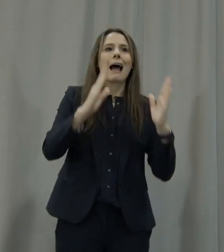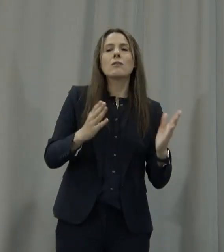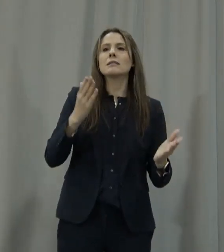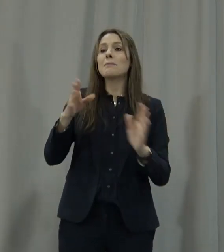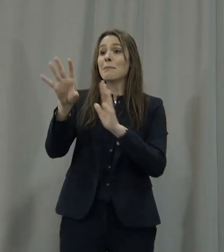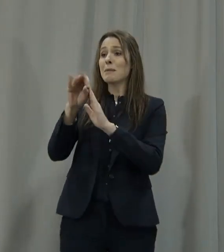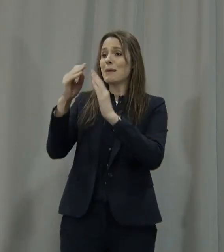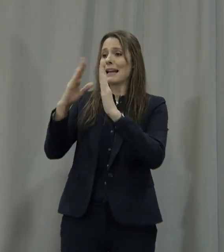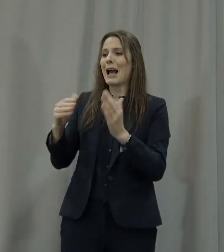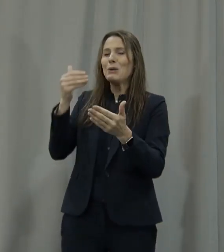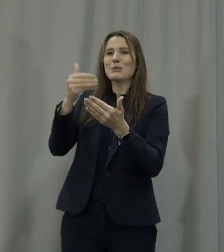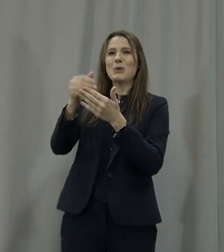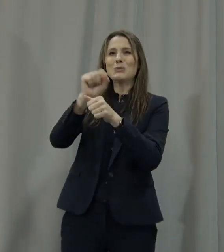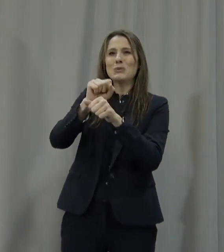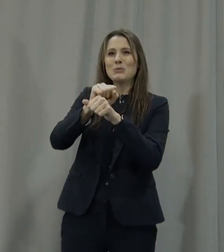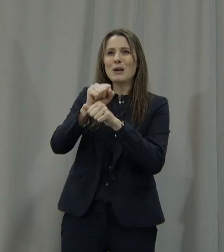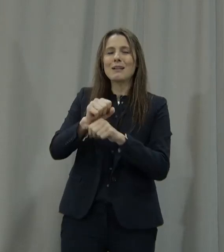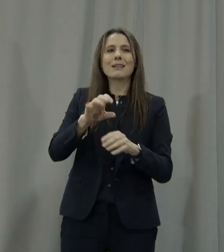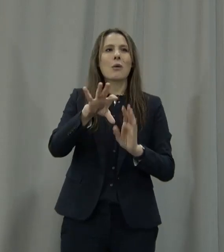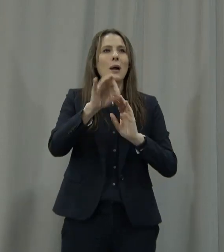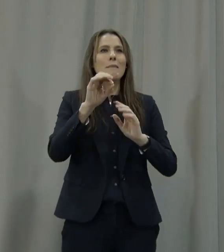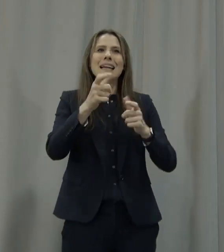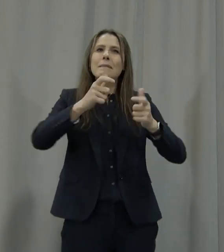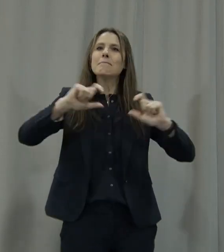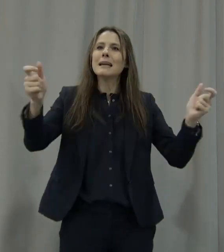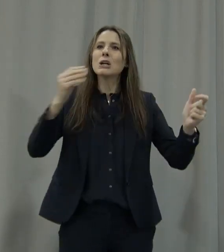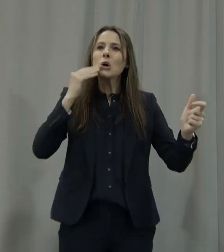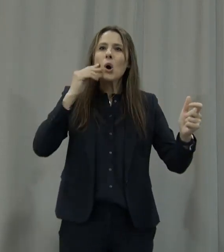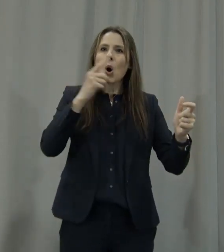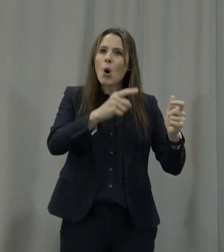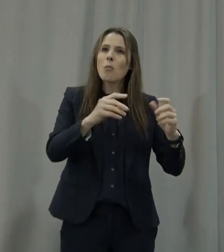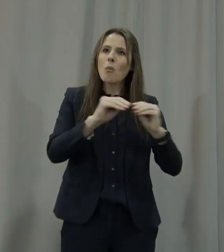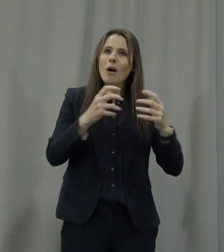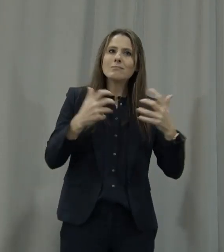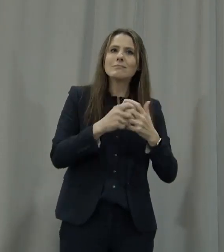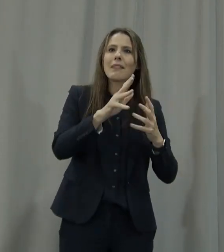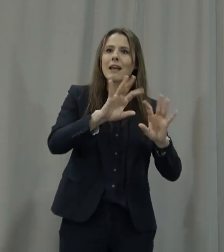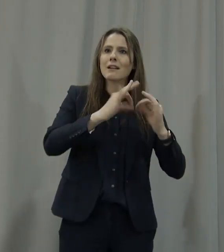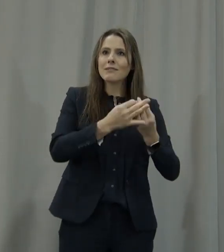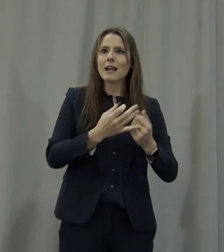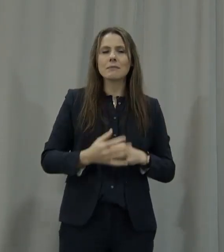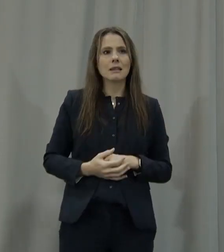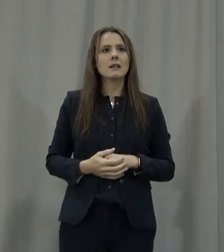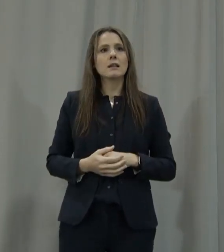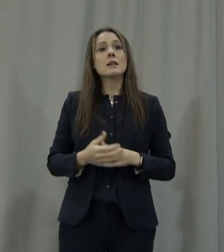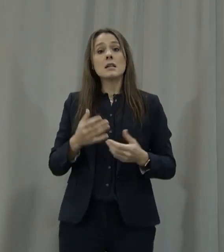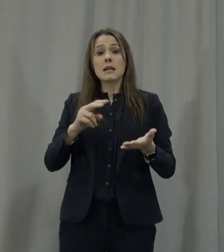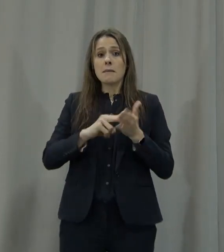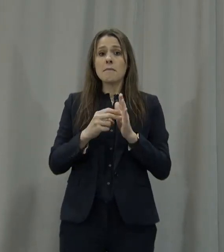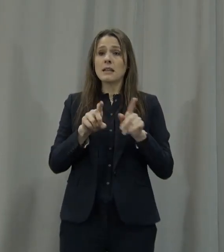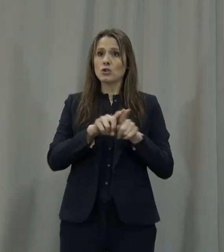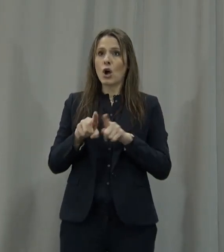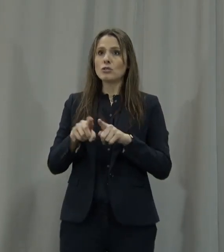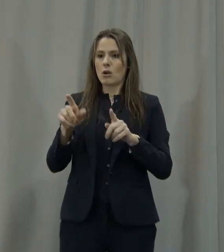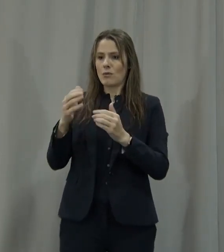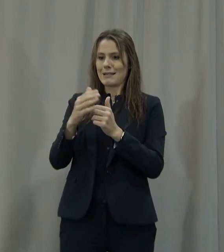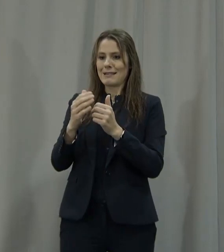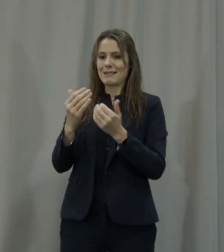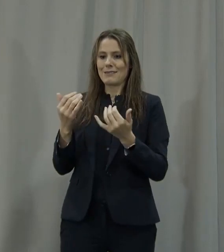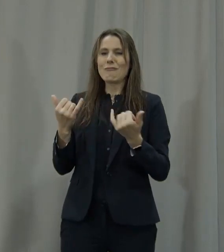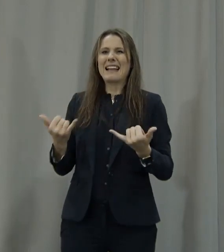work or afford larger units. The funding may also broaden the number of neighborhoods that are affordable for